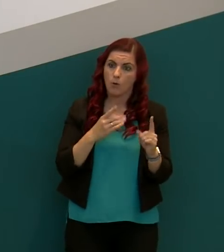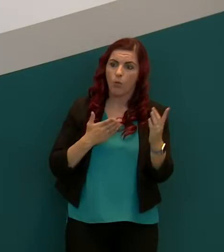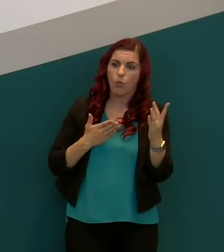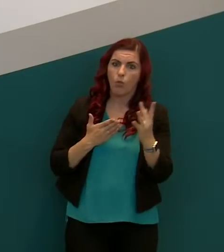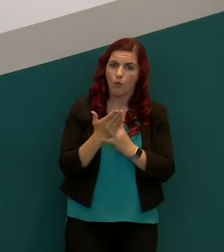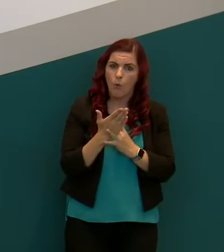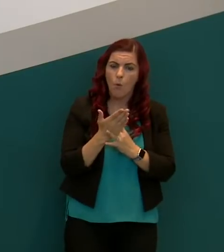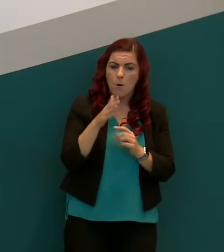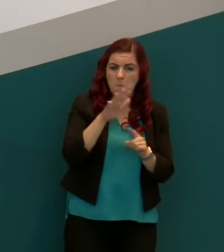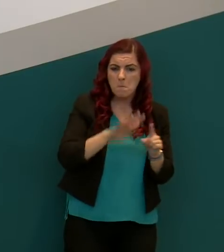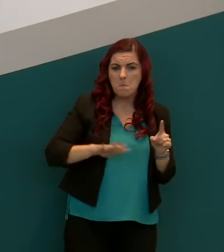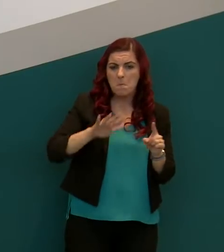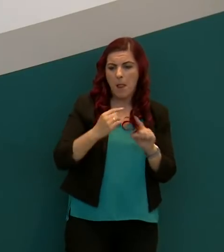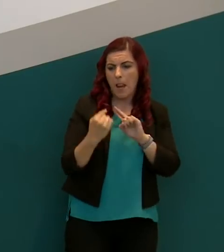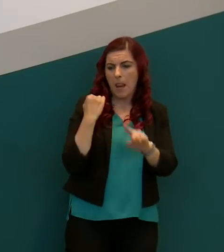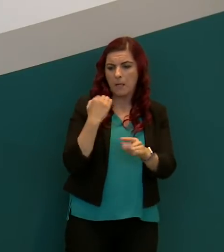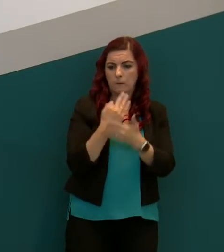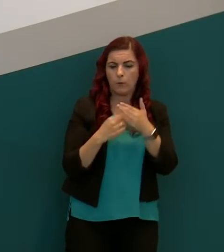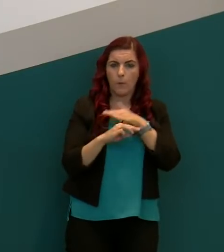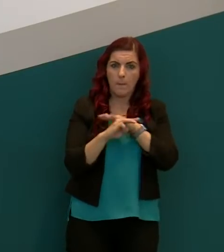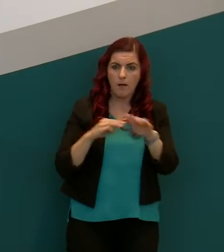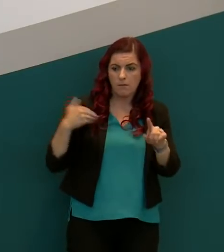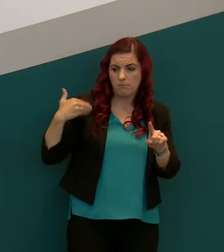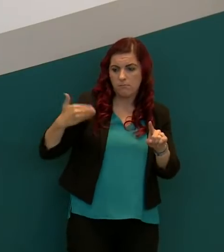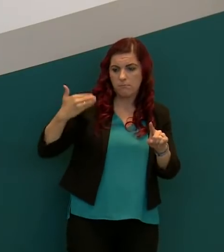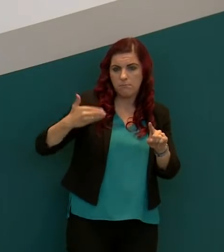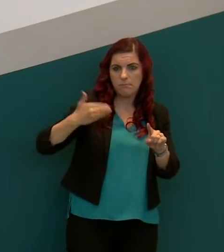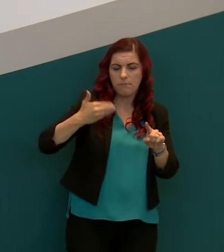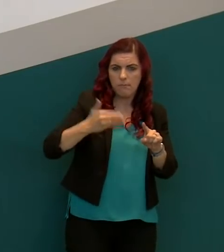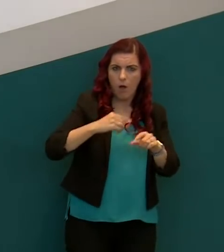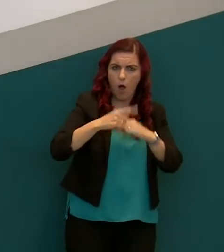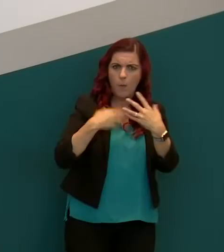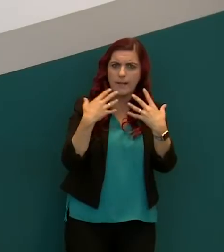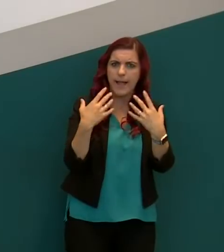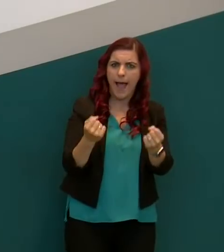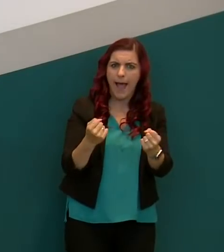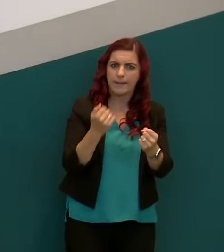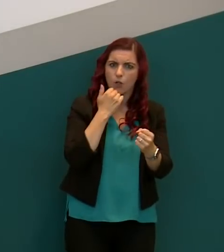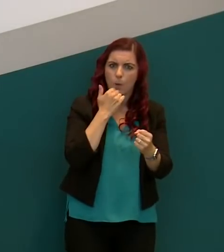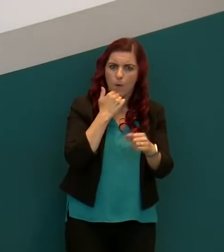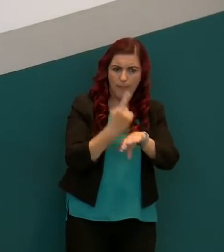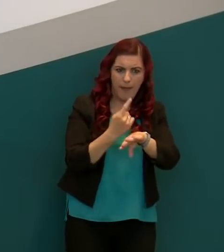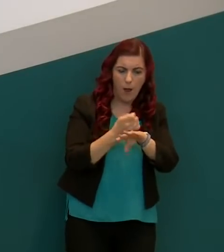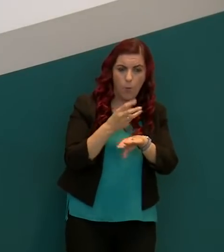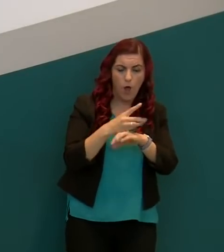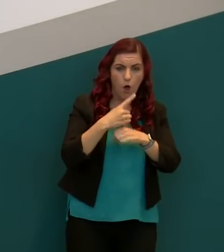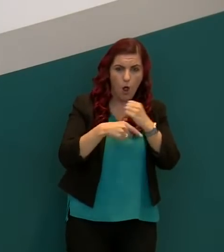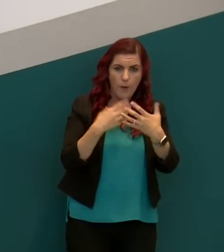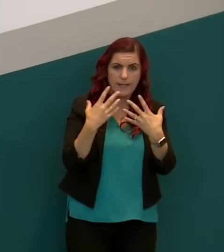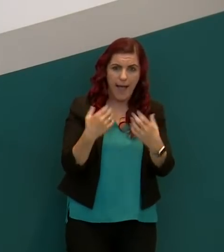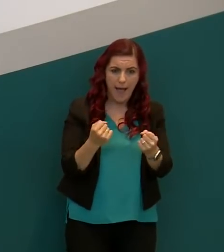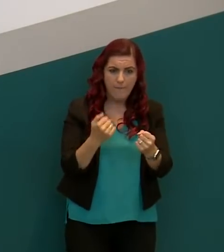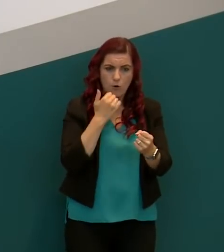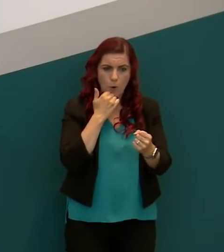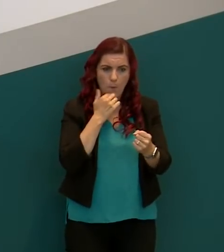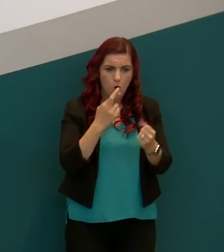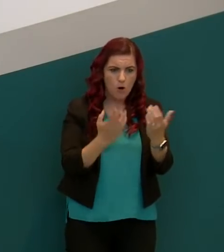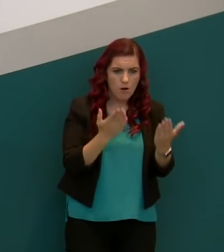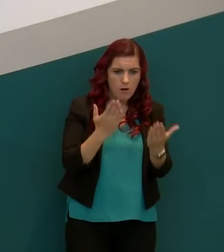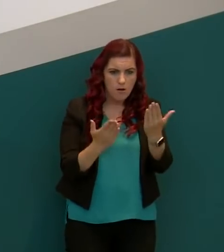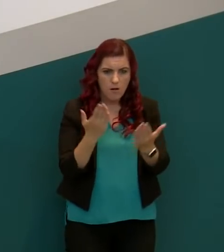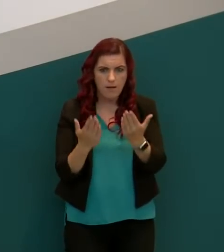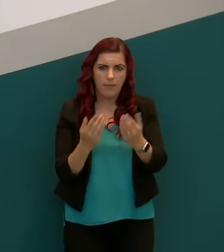the course of the last number of months, we have always had a proportion of cases, and you will always have a proportion of cases that